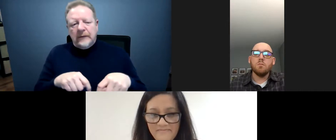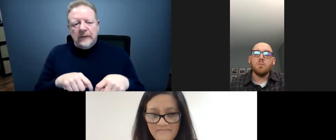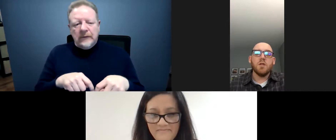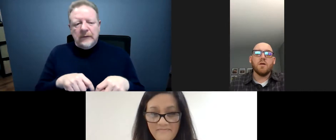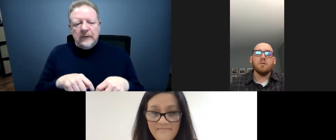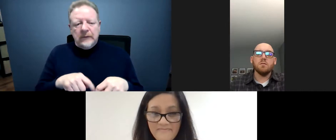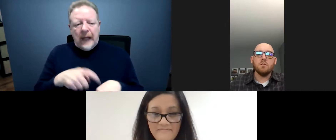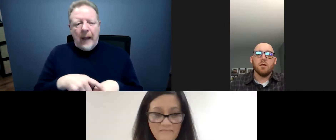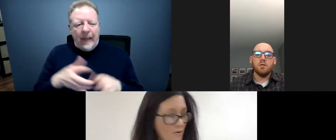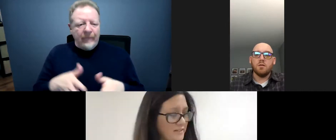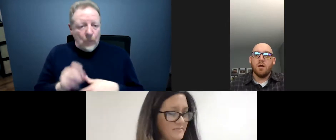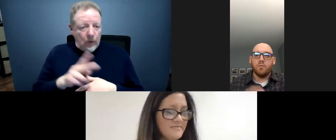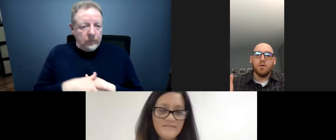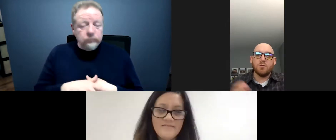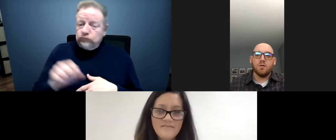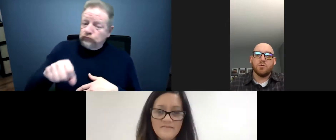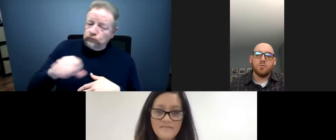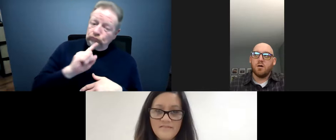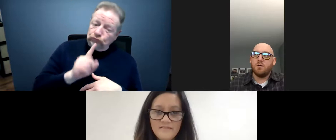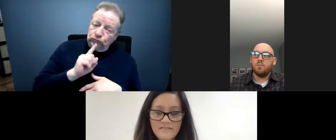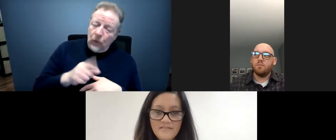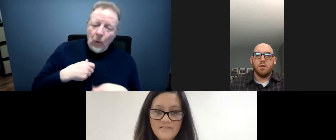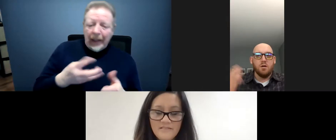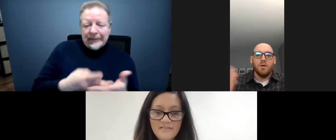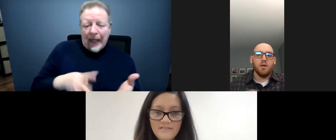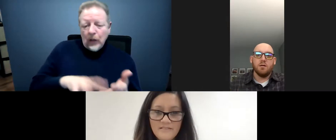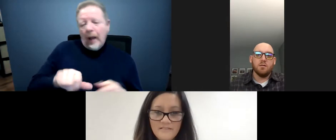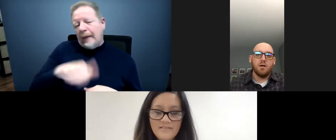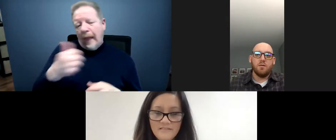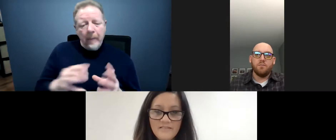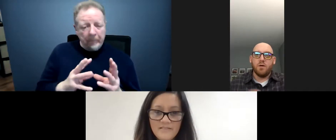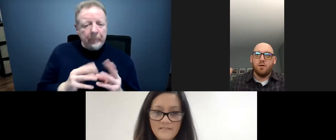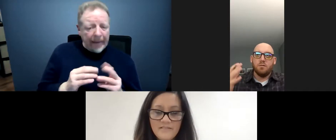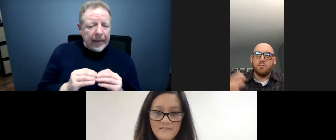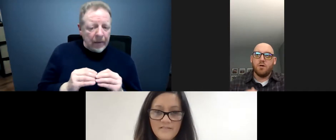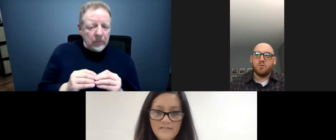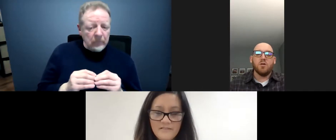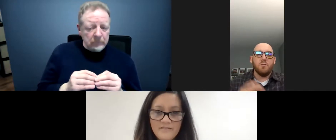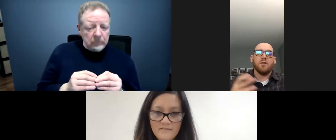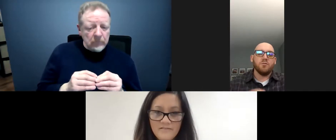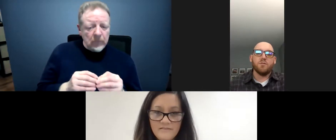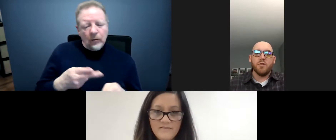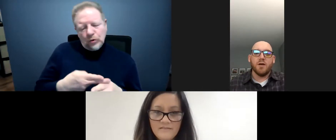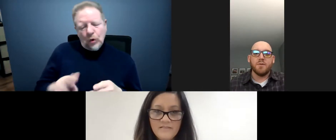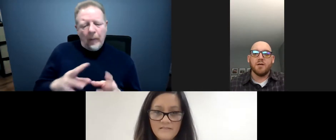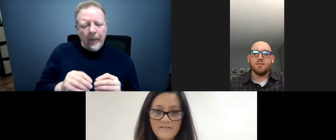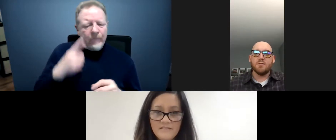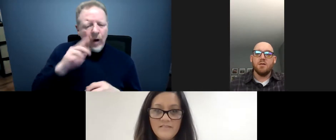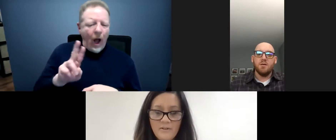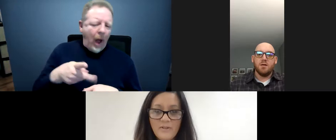No, that's fine. Yeah, we can schedule a meeting, like a shorter meeting just for the update on